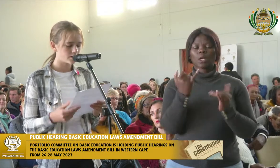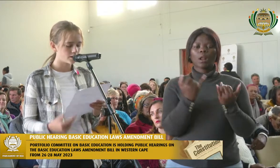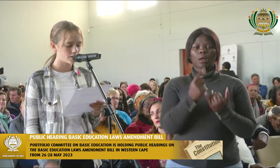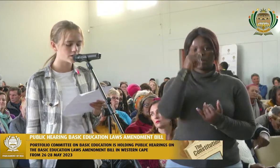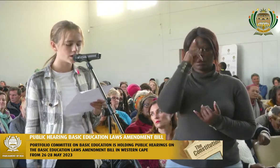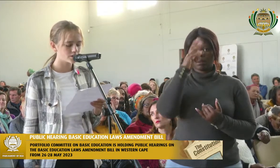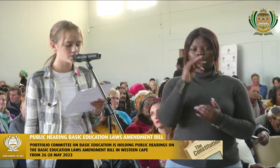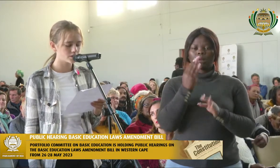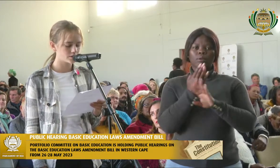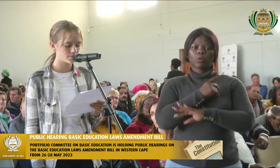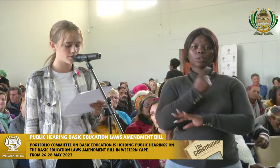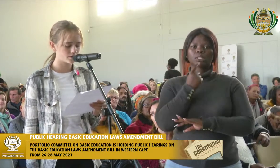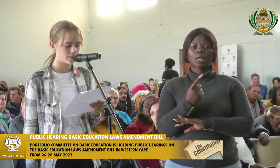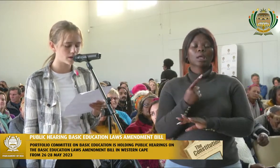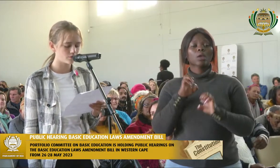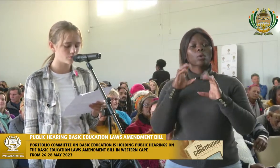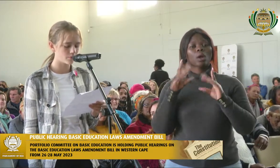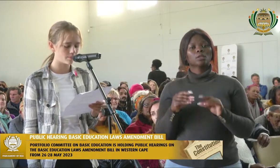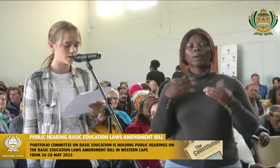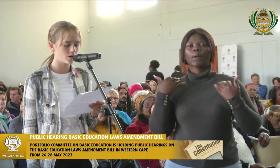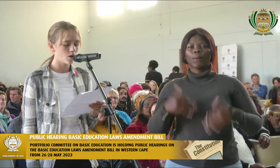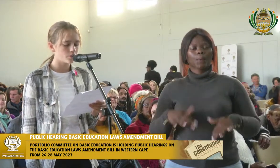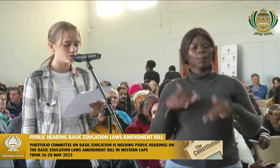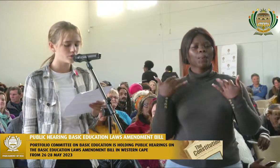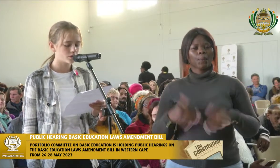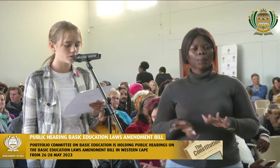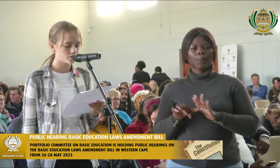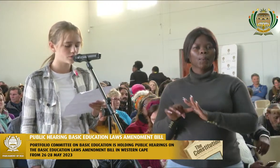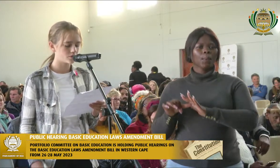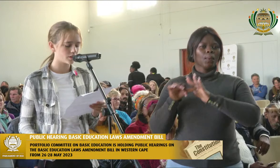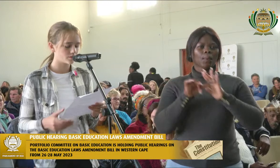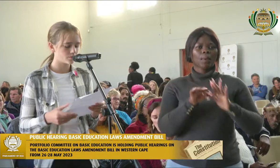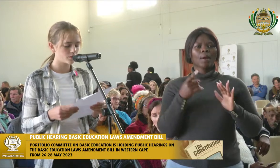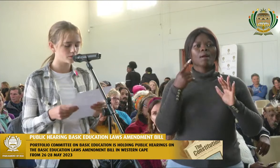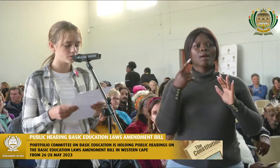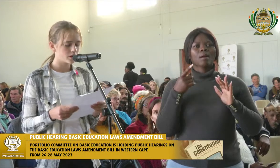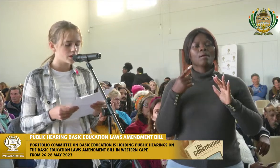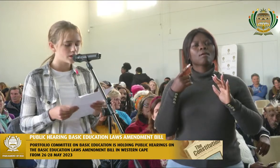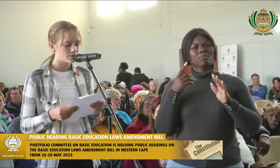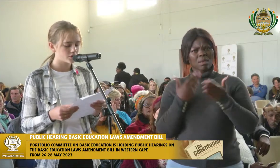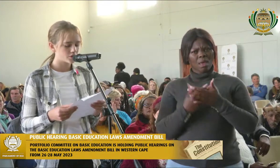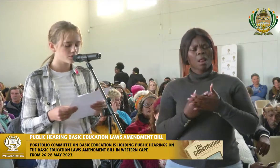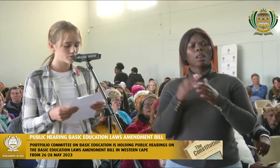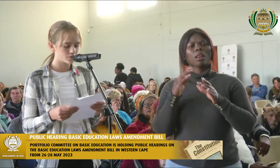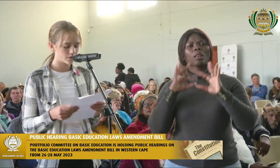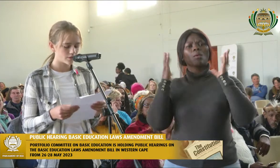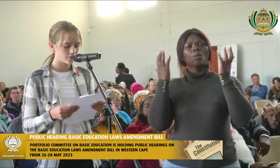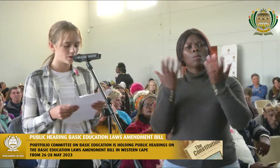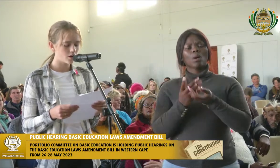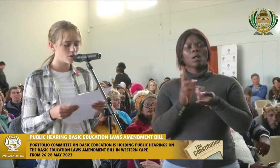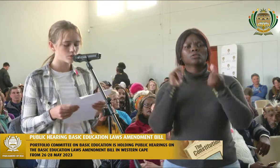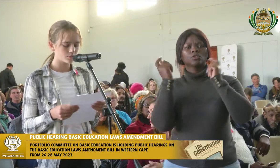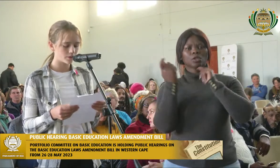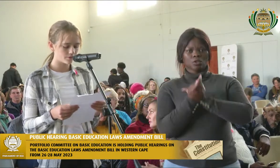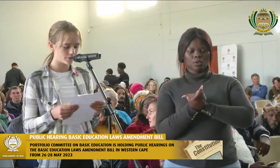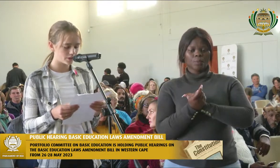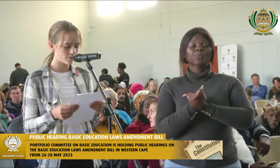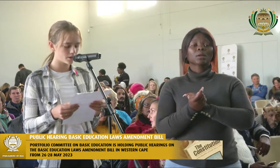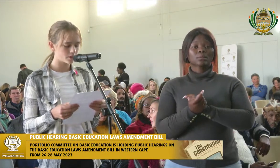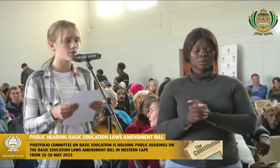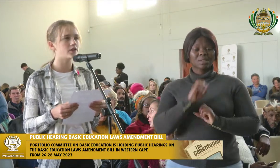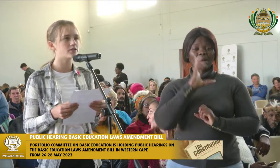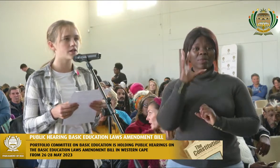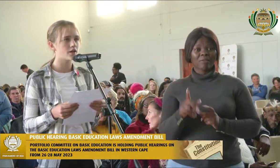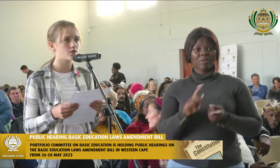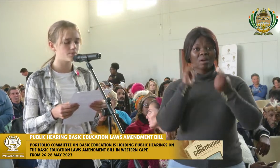once said, education is the most powerful weapon which you can use to change the world. His vision for South Africa was one of